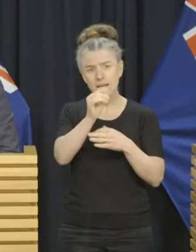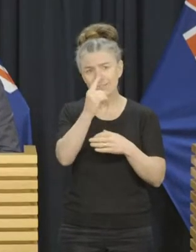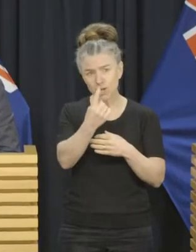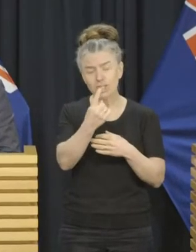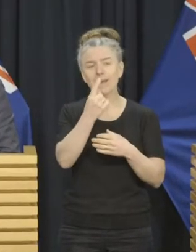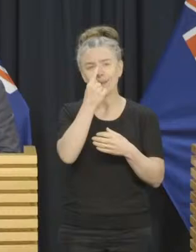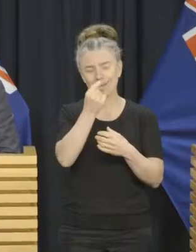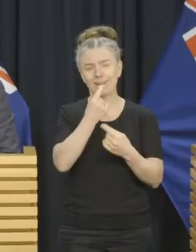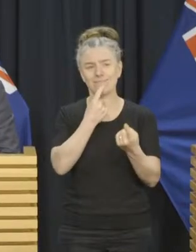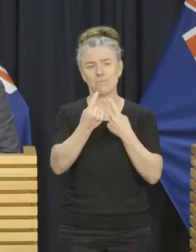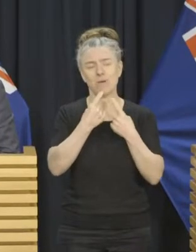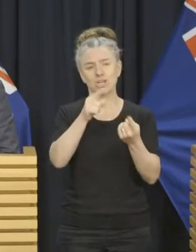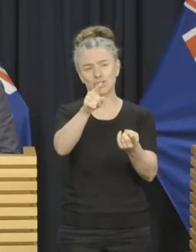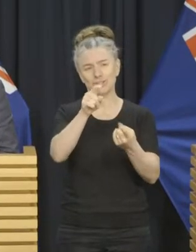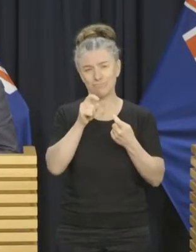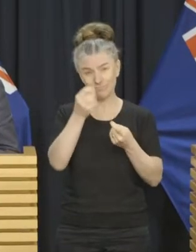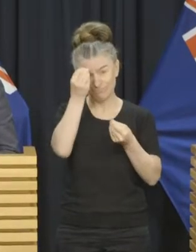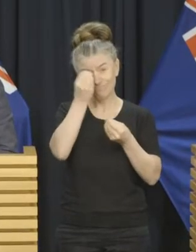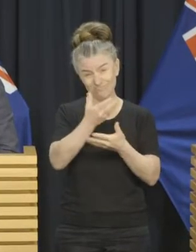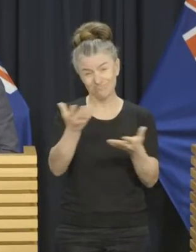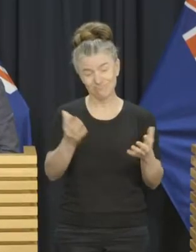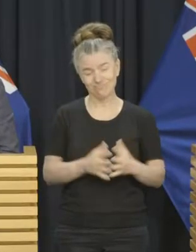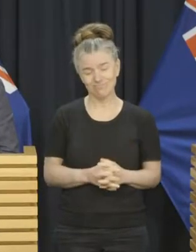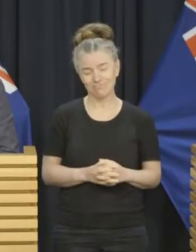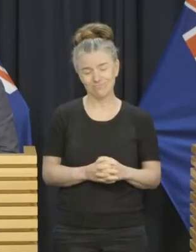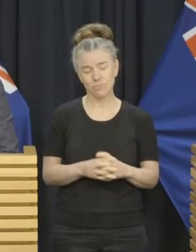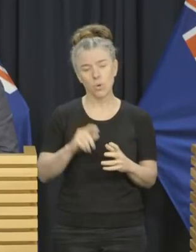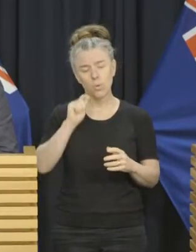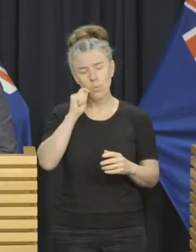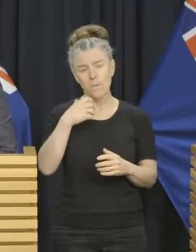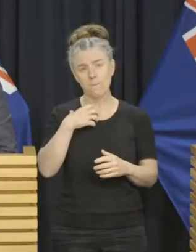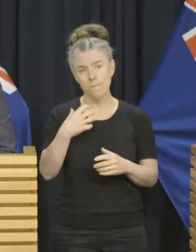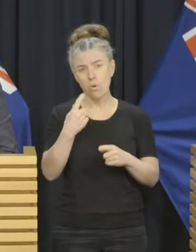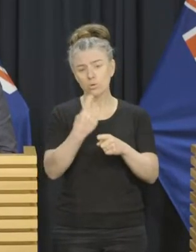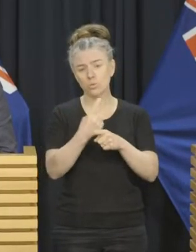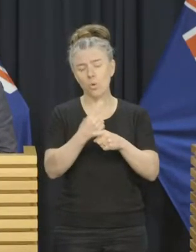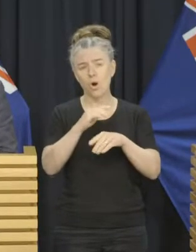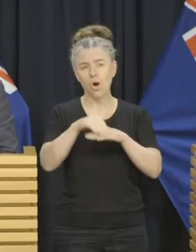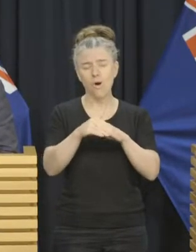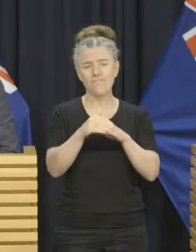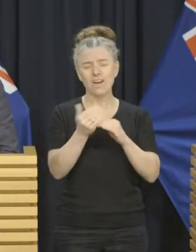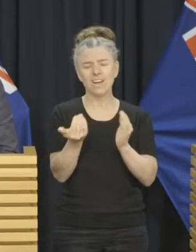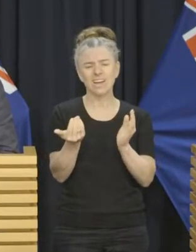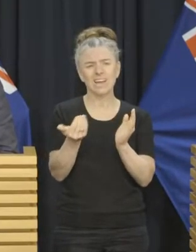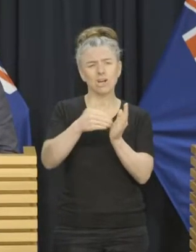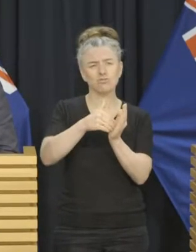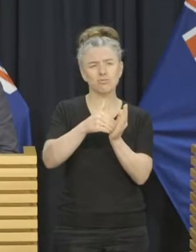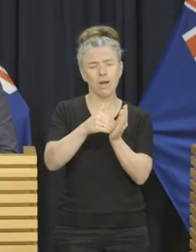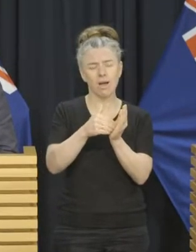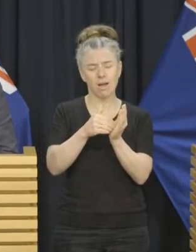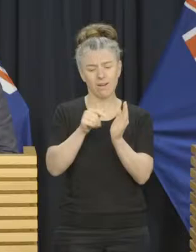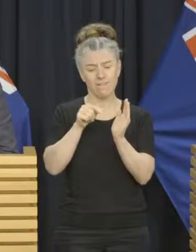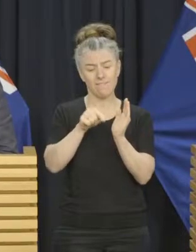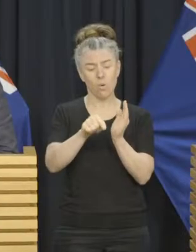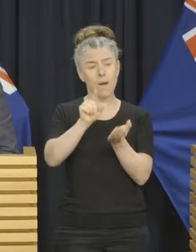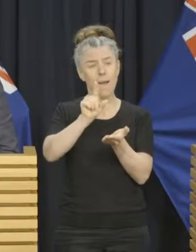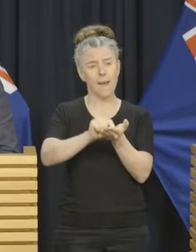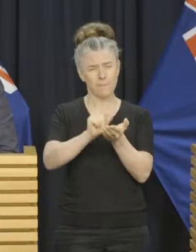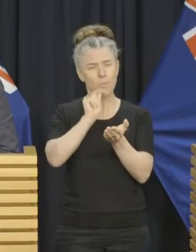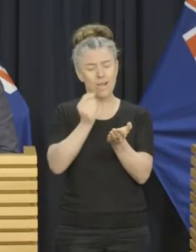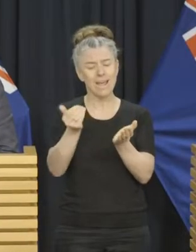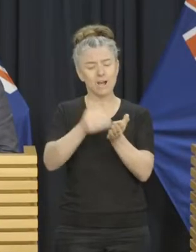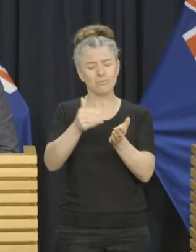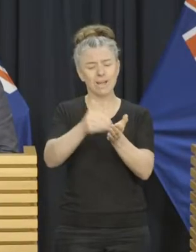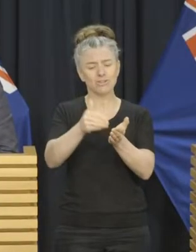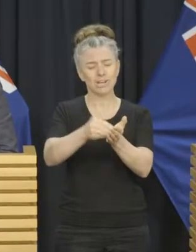important to note those things. We'll have further discussion in due course around other things that are being explored, and I'm sure you might have